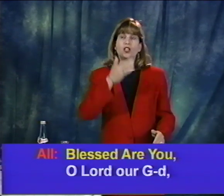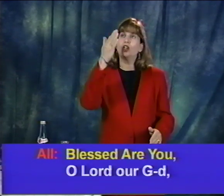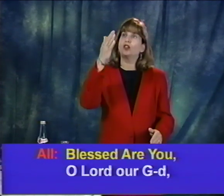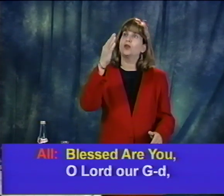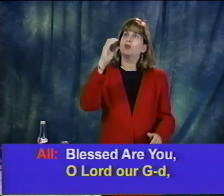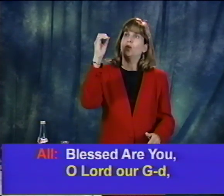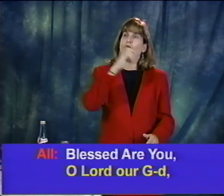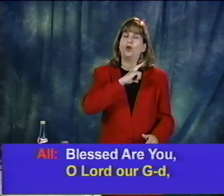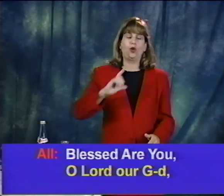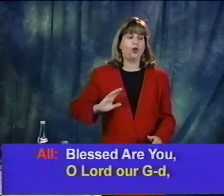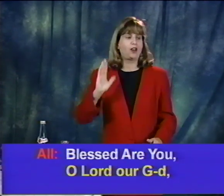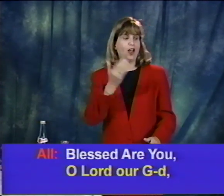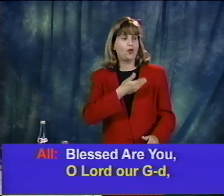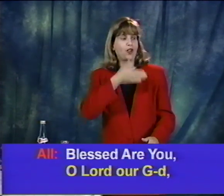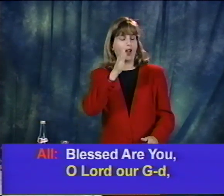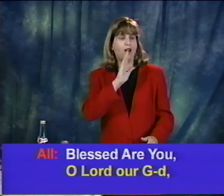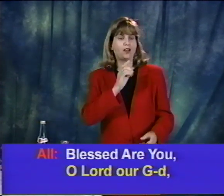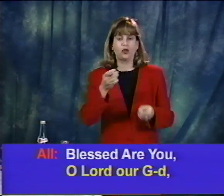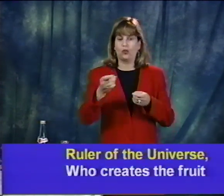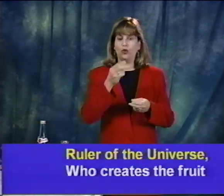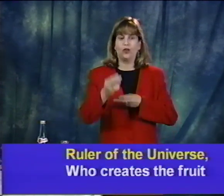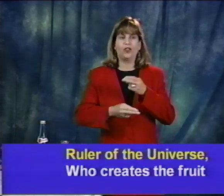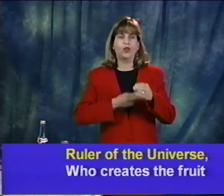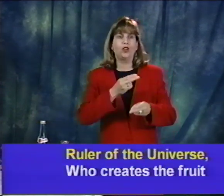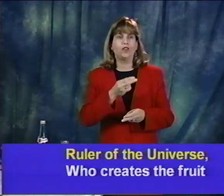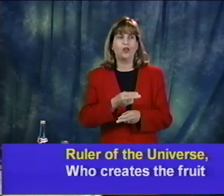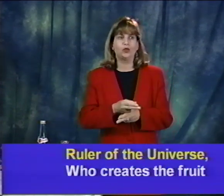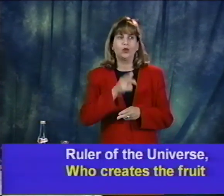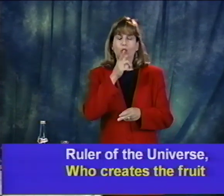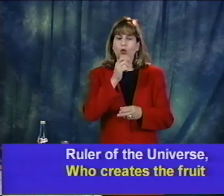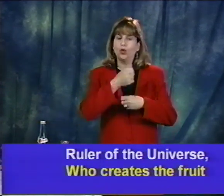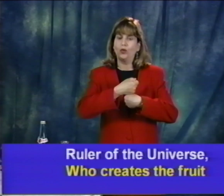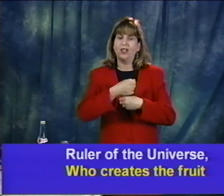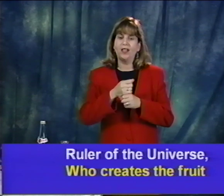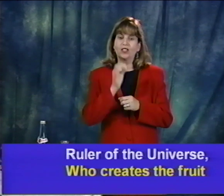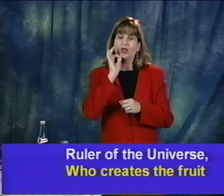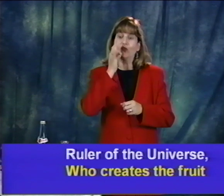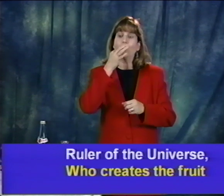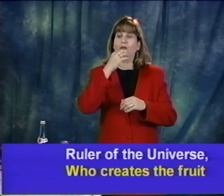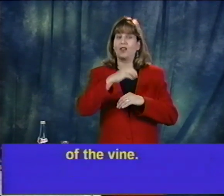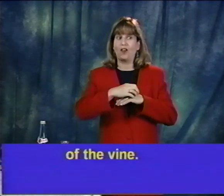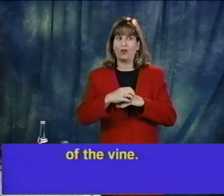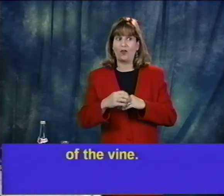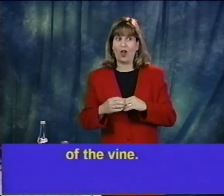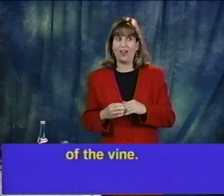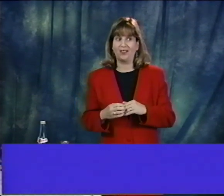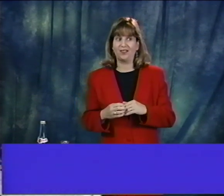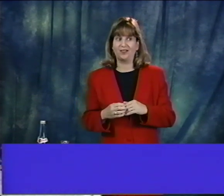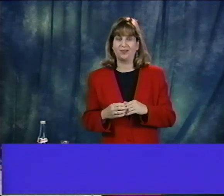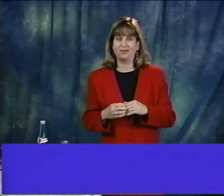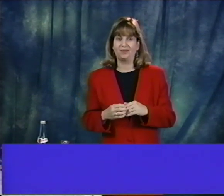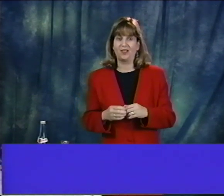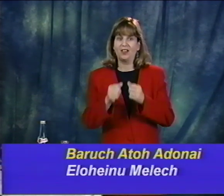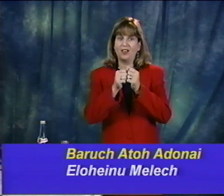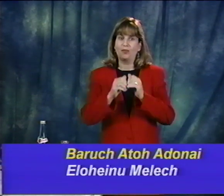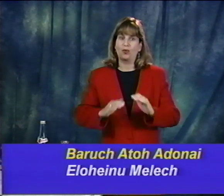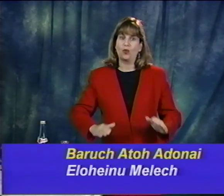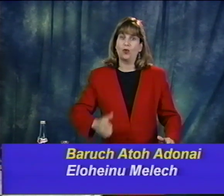Blessed are you, O Lord our God, ruler of the universe, who creates the fruit of the vine.